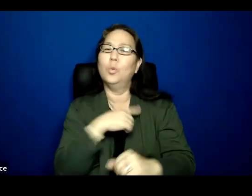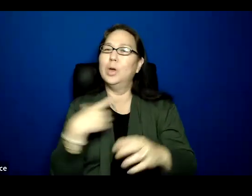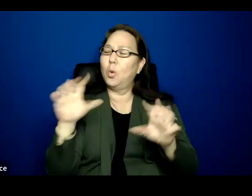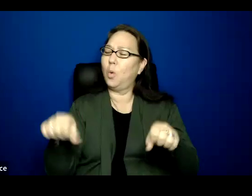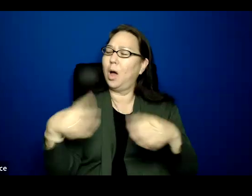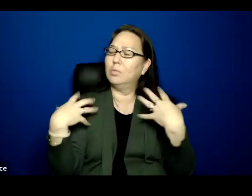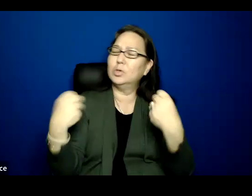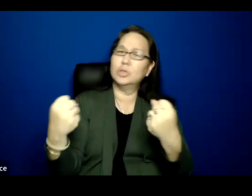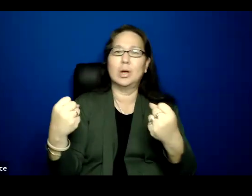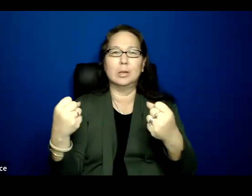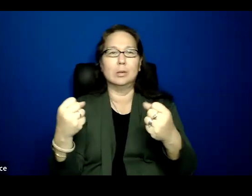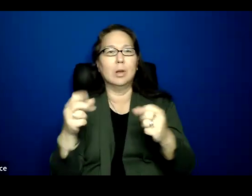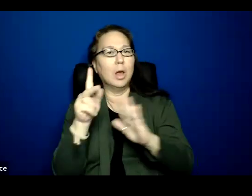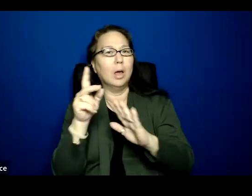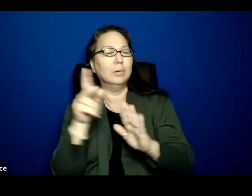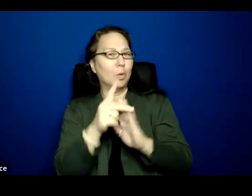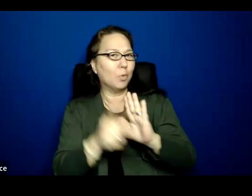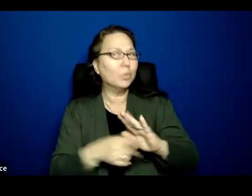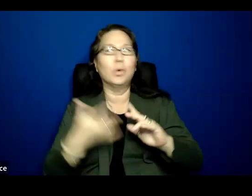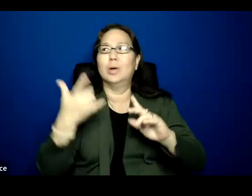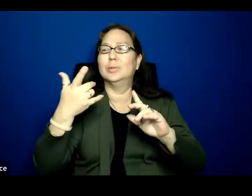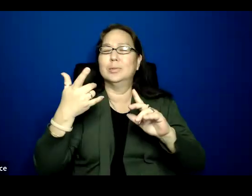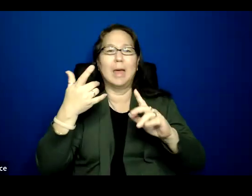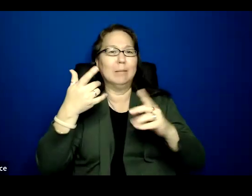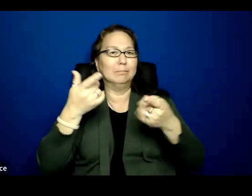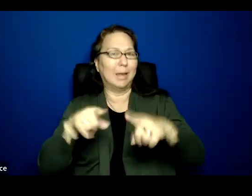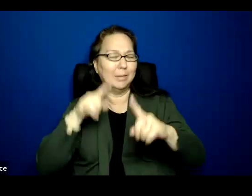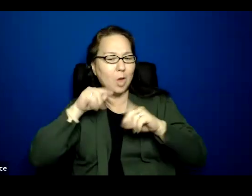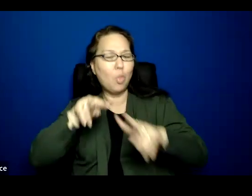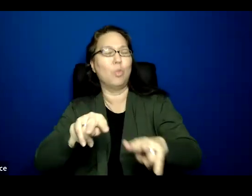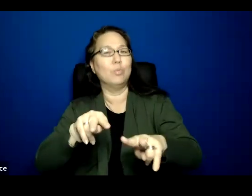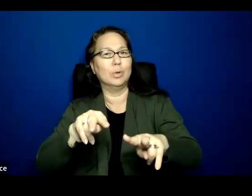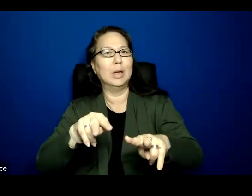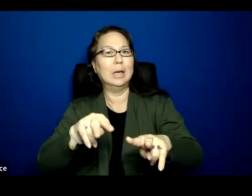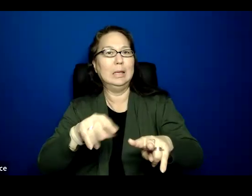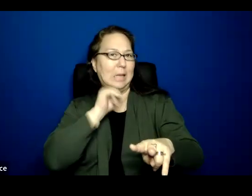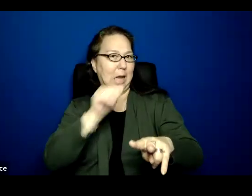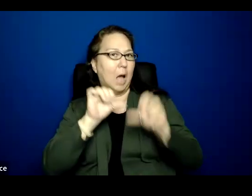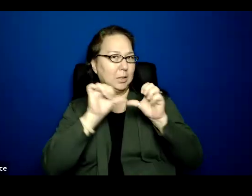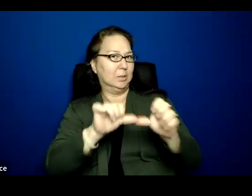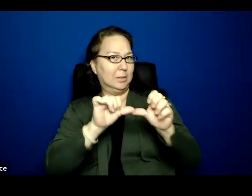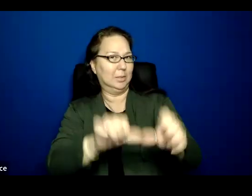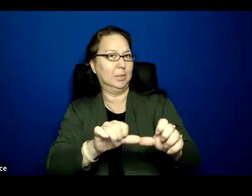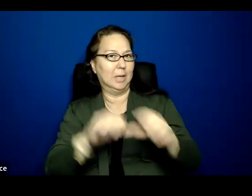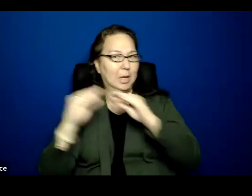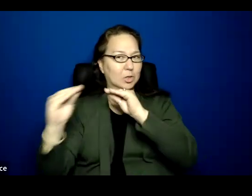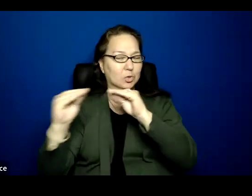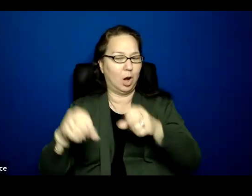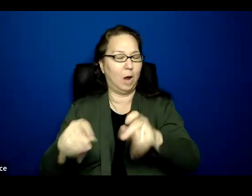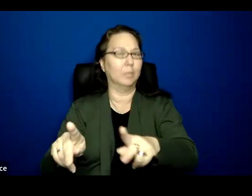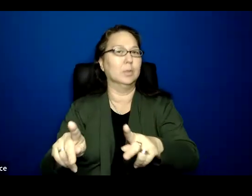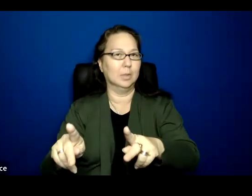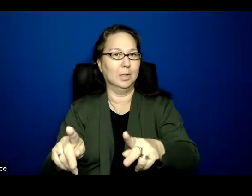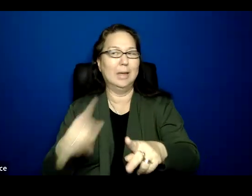evaluation protocols across our district and are actively addressing the inconsistent instructional opportunities that are